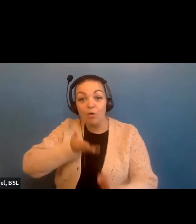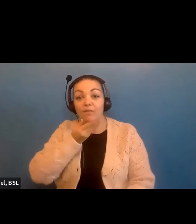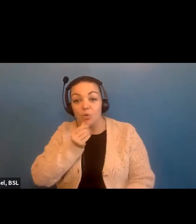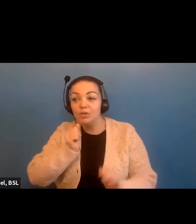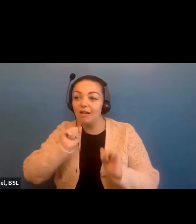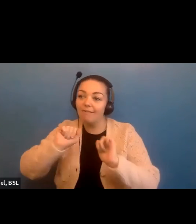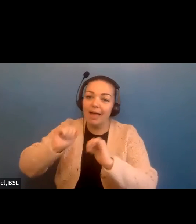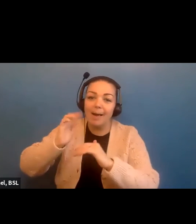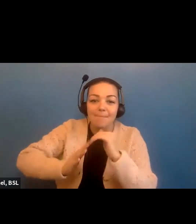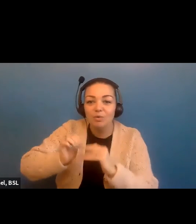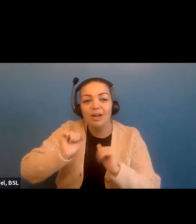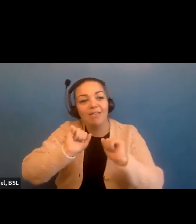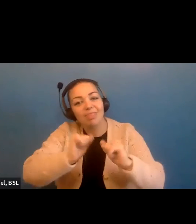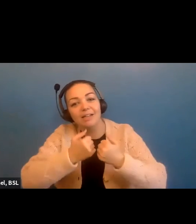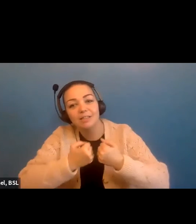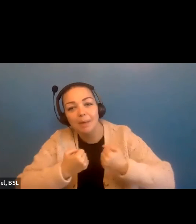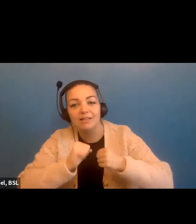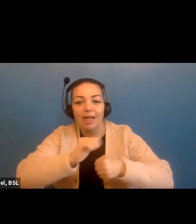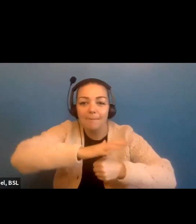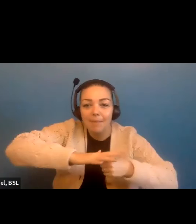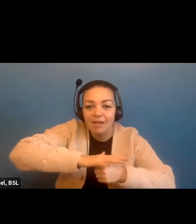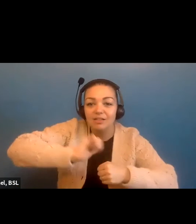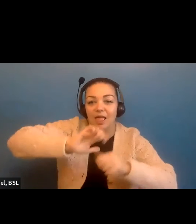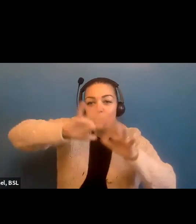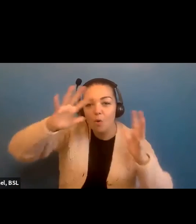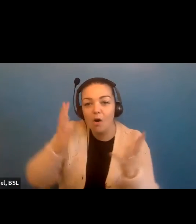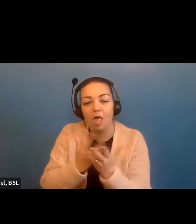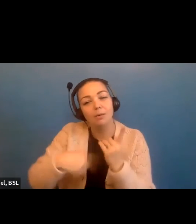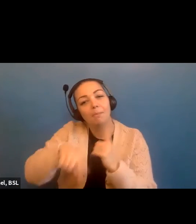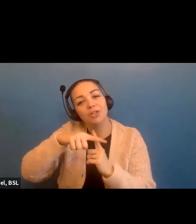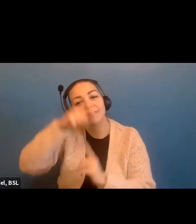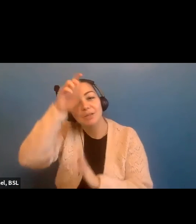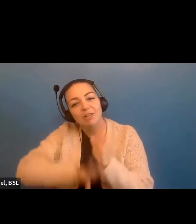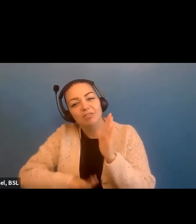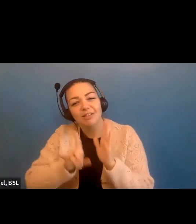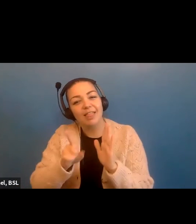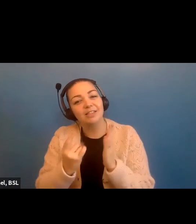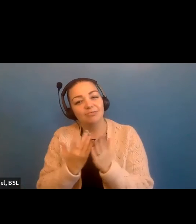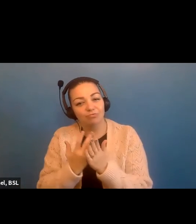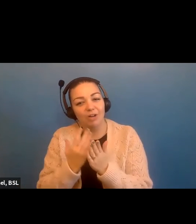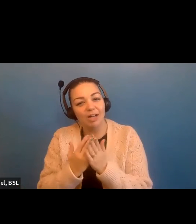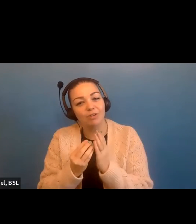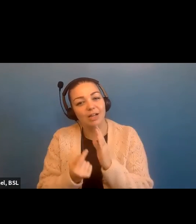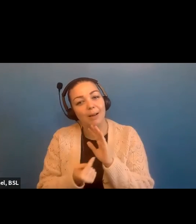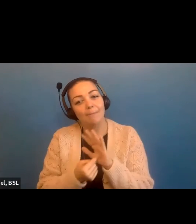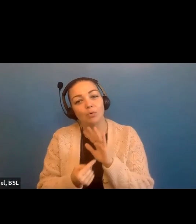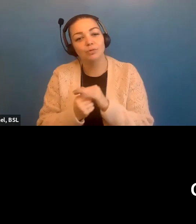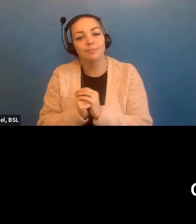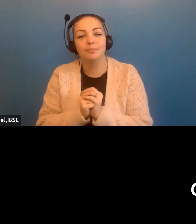building, a place, the world around you. You're creating positive experiences for everybody. That's what's important to me.